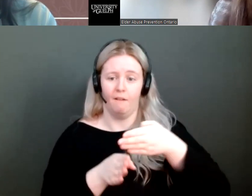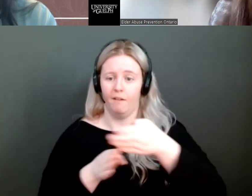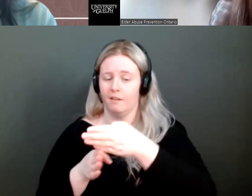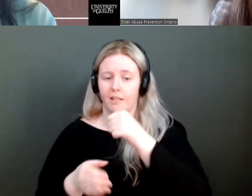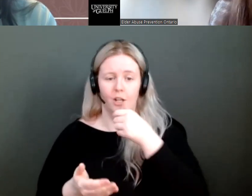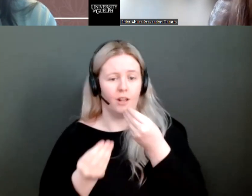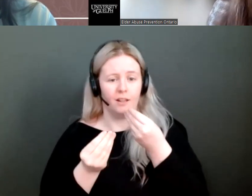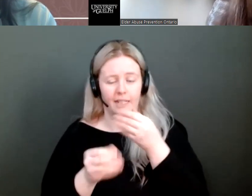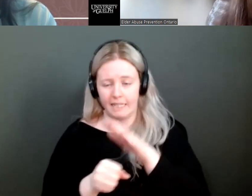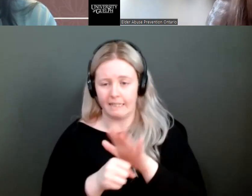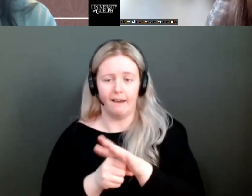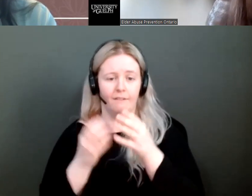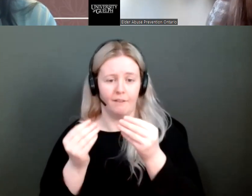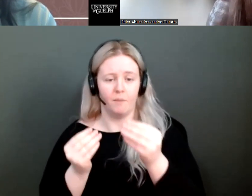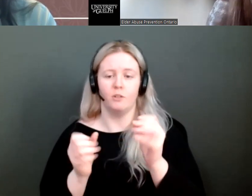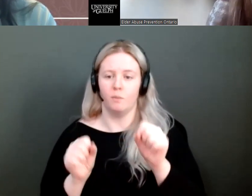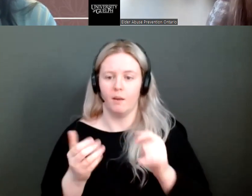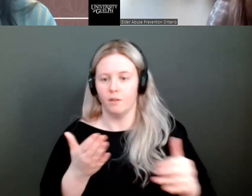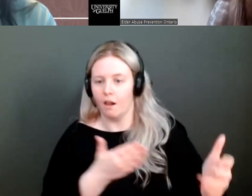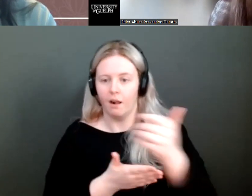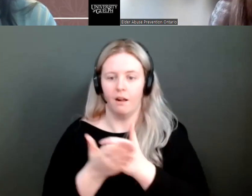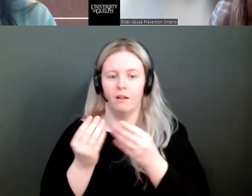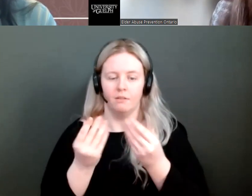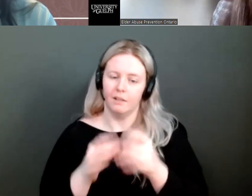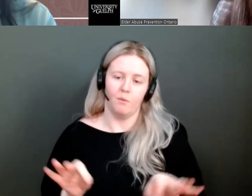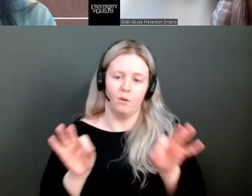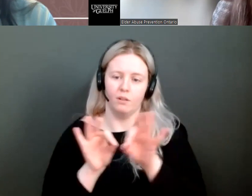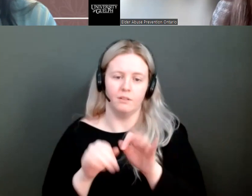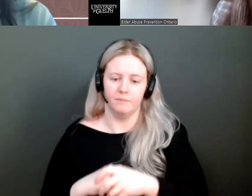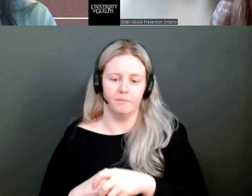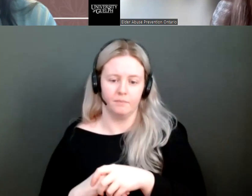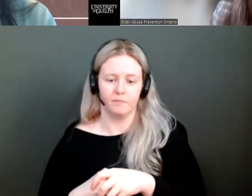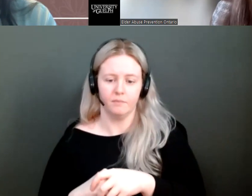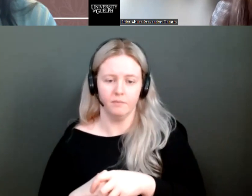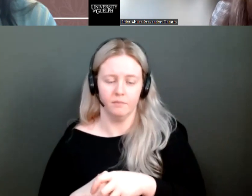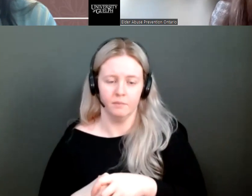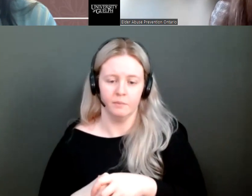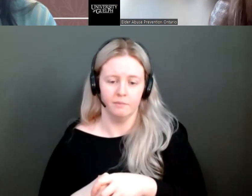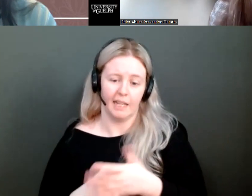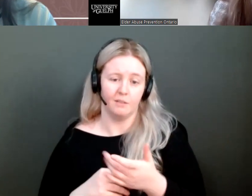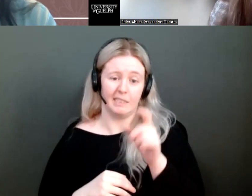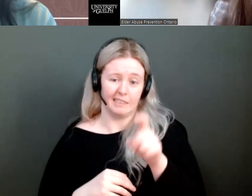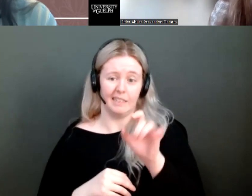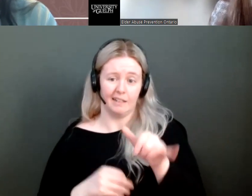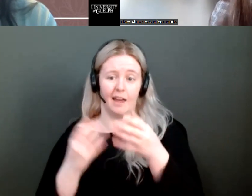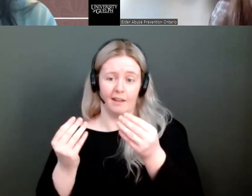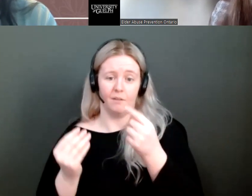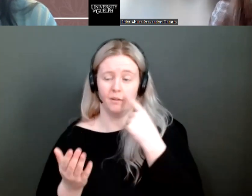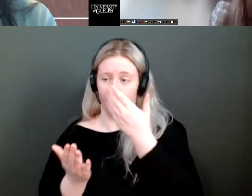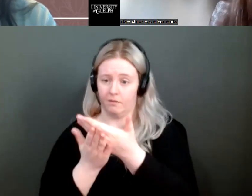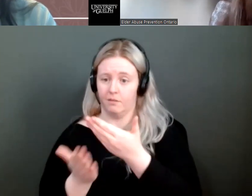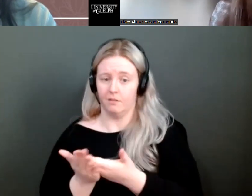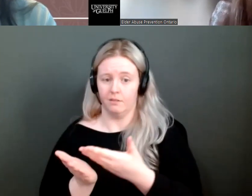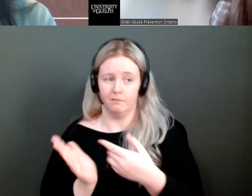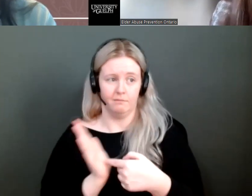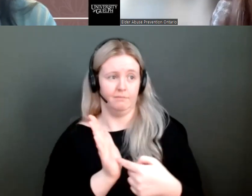is so important. And it's unfortunate to say that we need that to validate the need to prevent this, but because